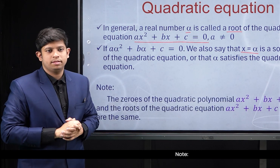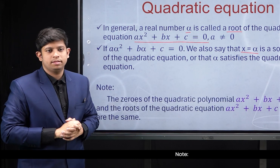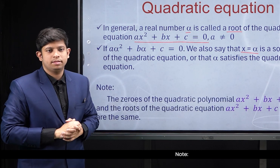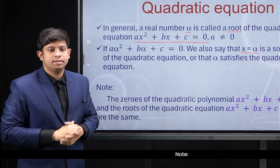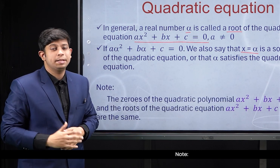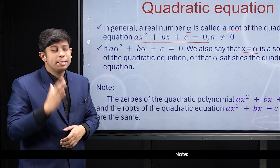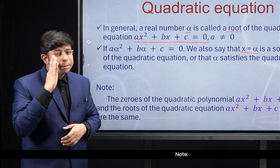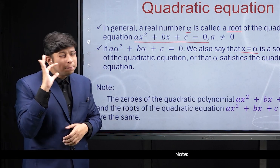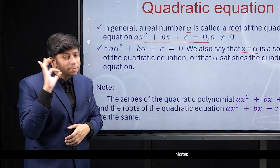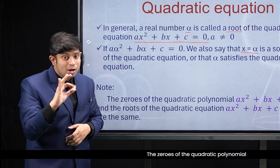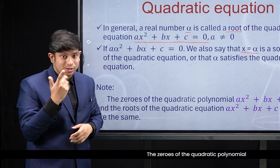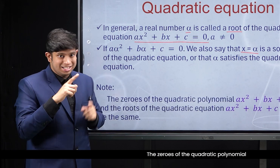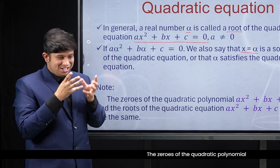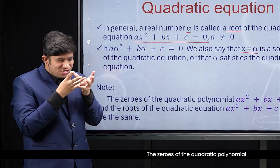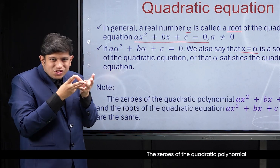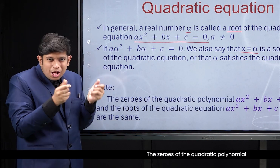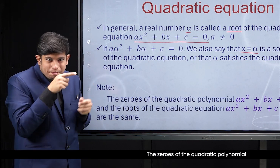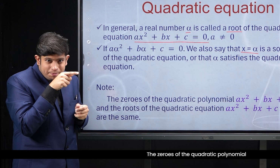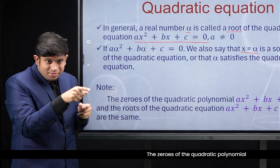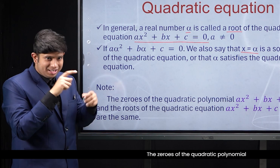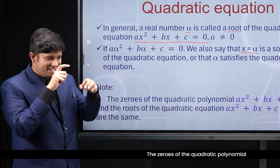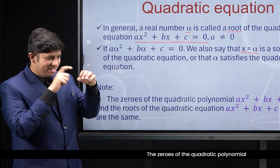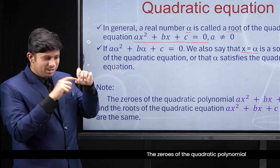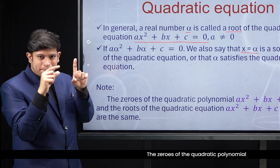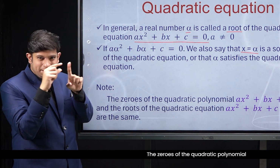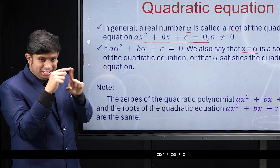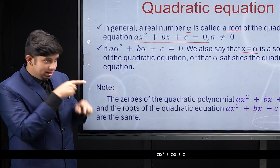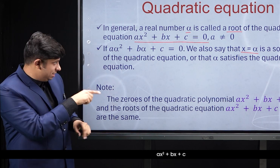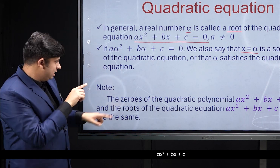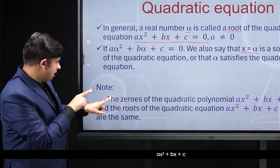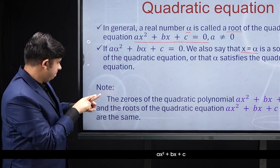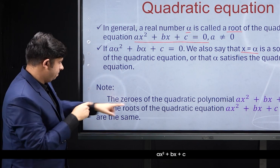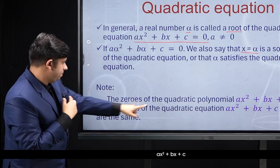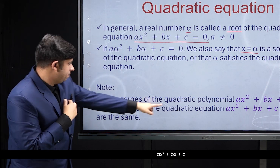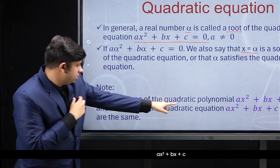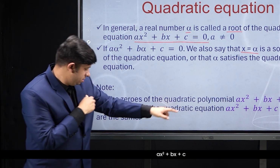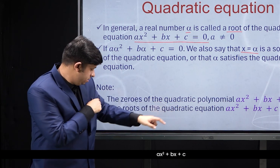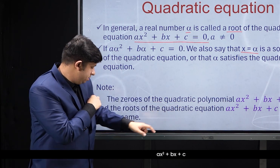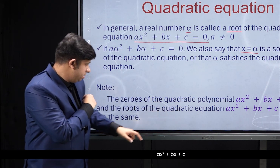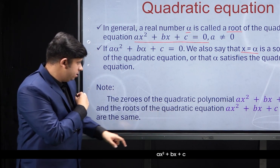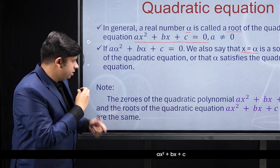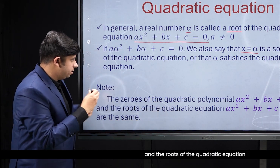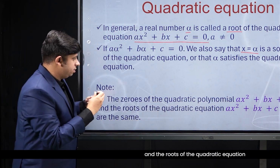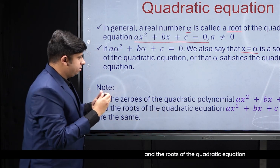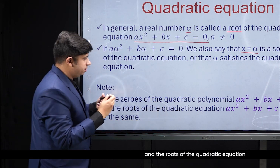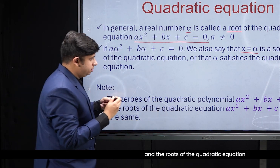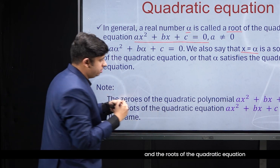Note, the zeros of the quadratic polynomial ax square plus bx plus c and the roots of the